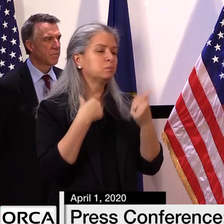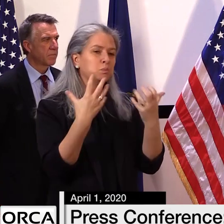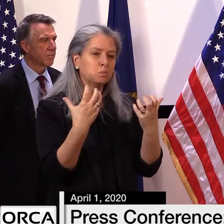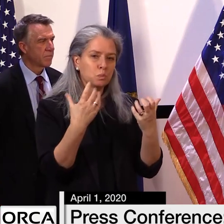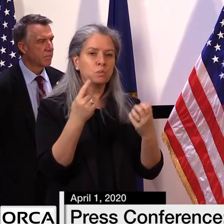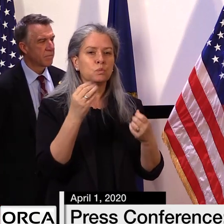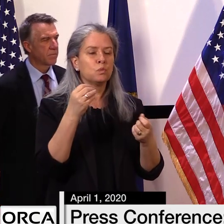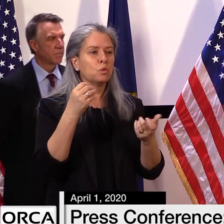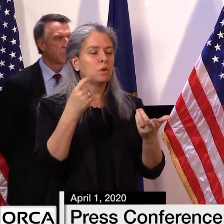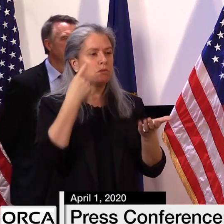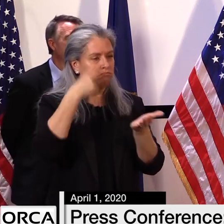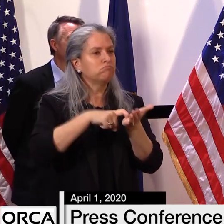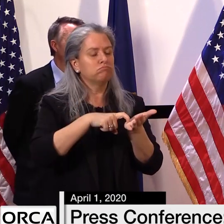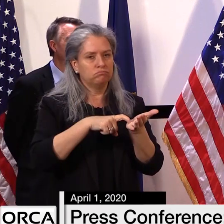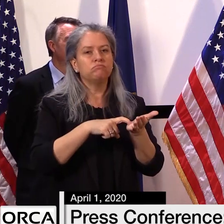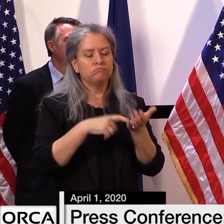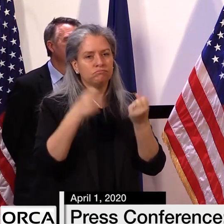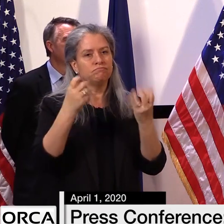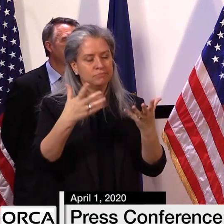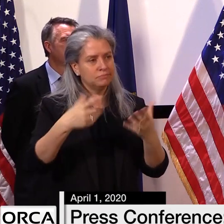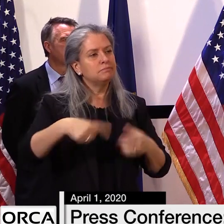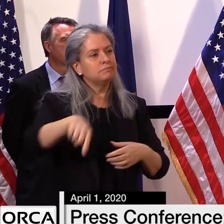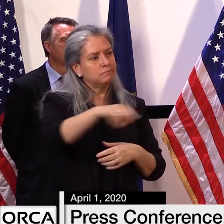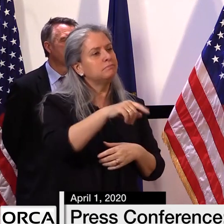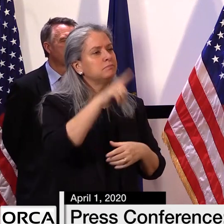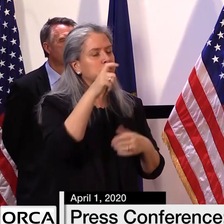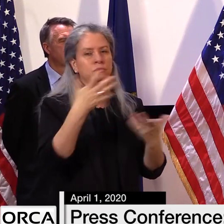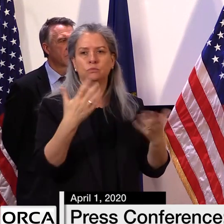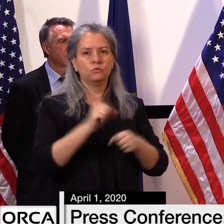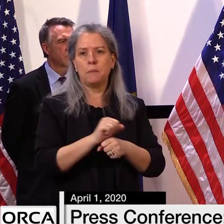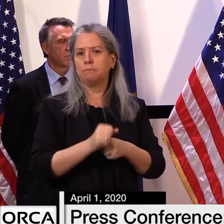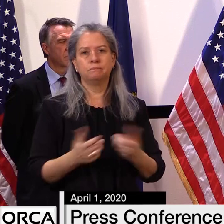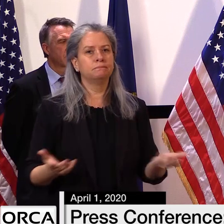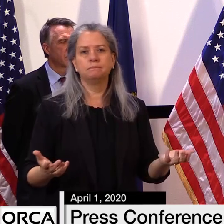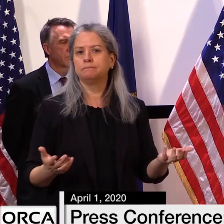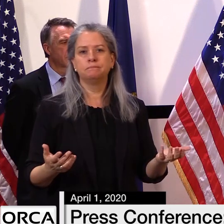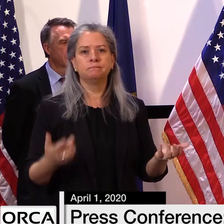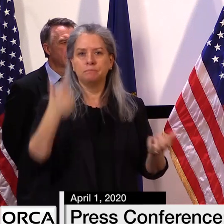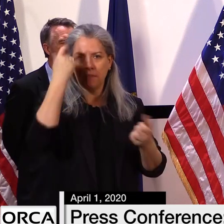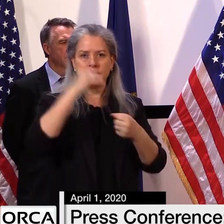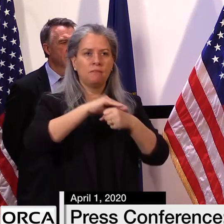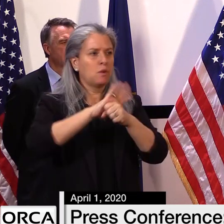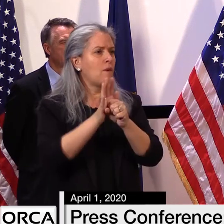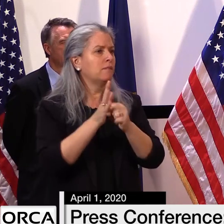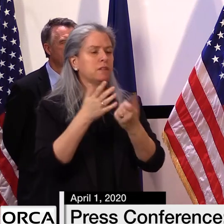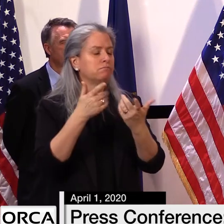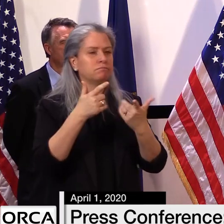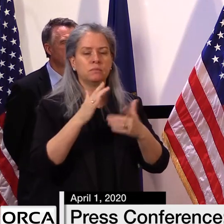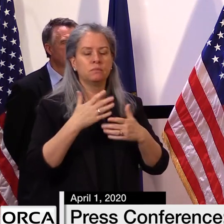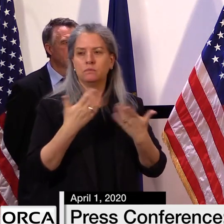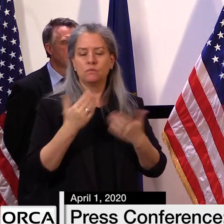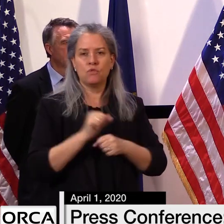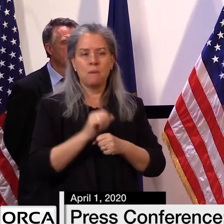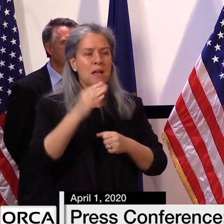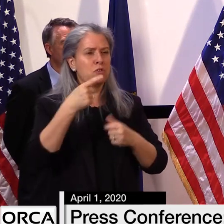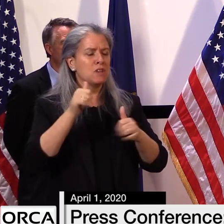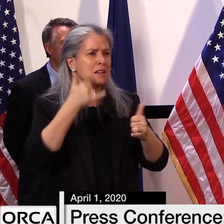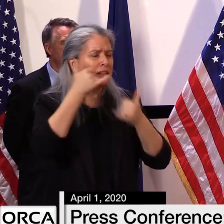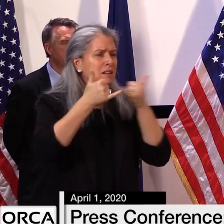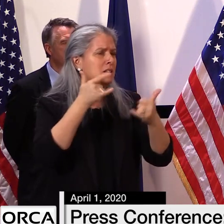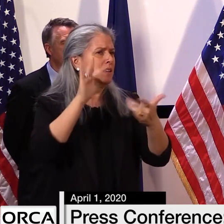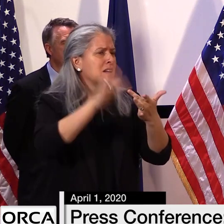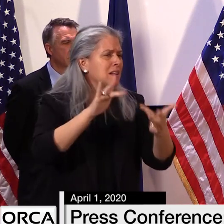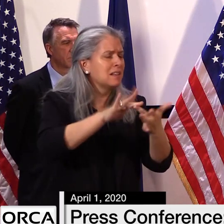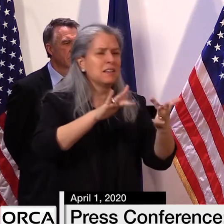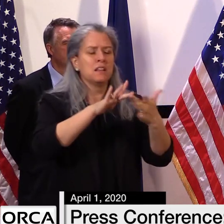their employment due to the COVID-19 situation, and those that are really struggling to get through to the department.